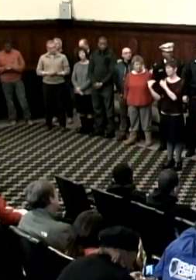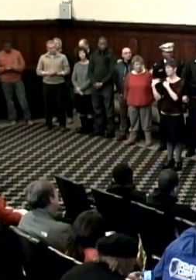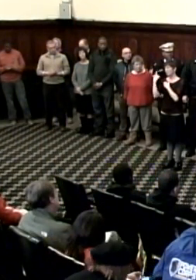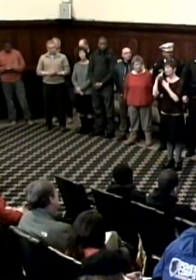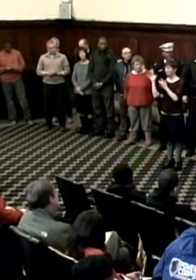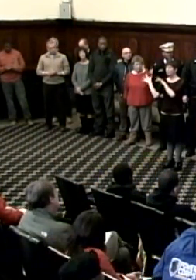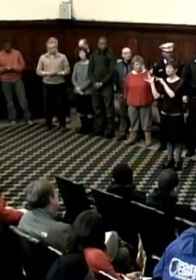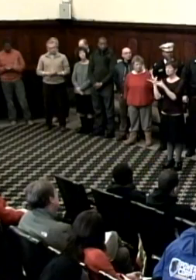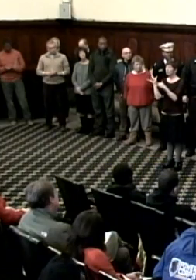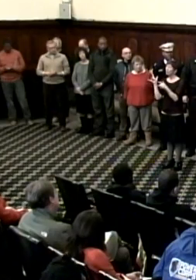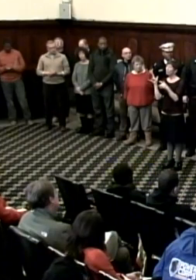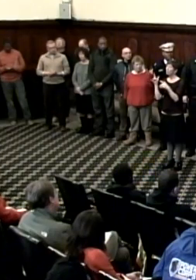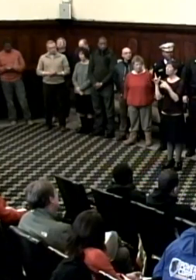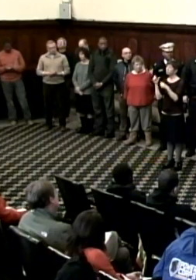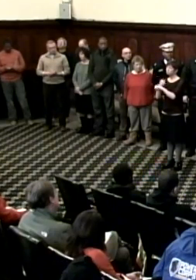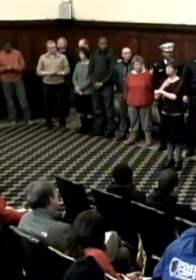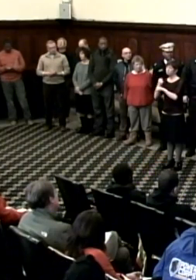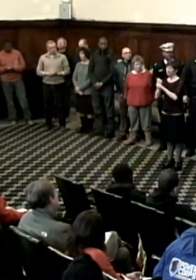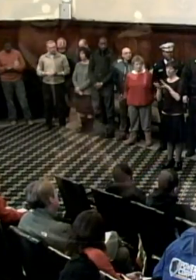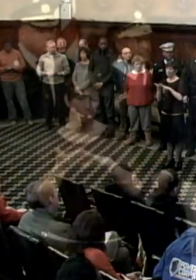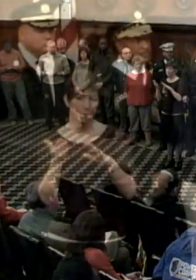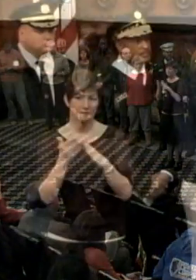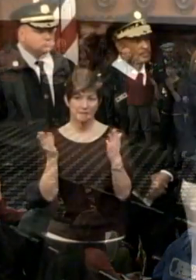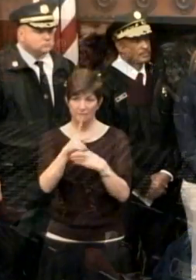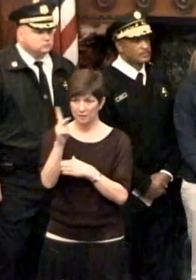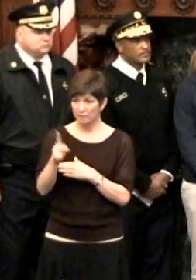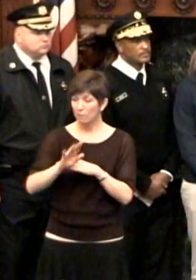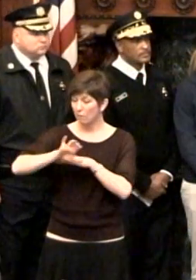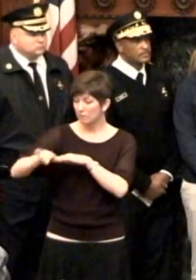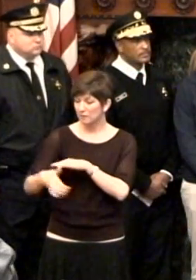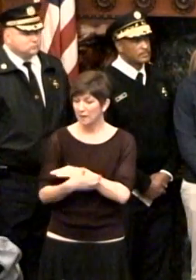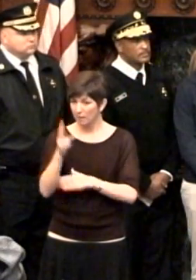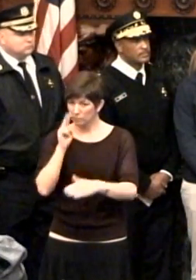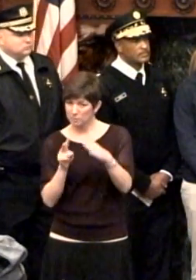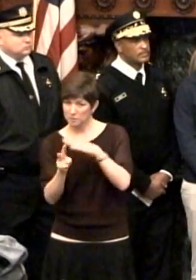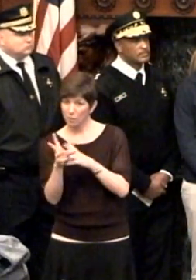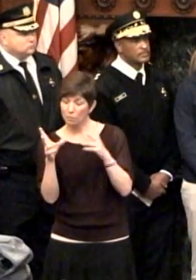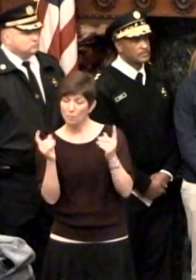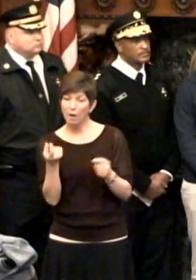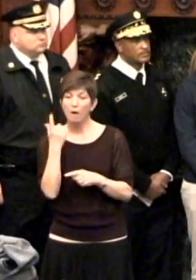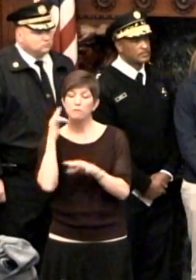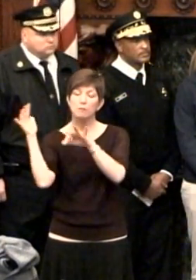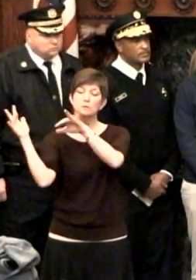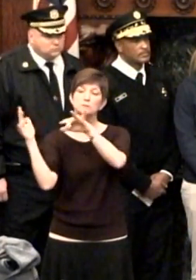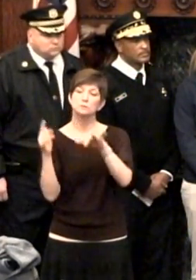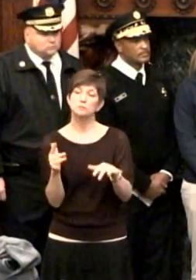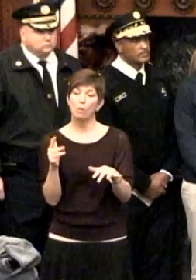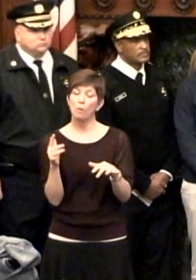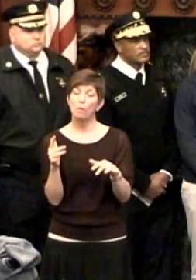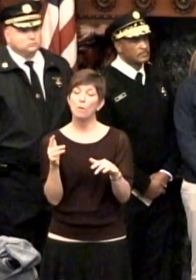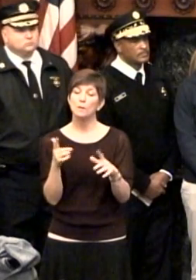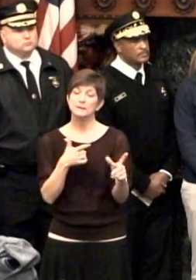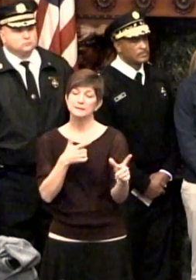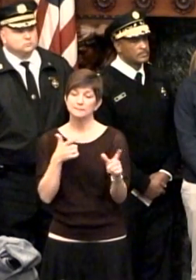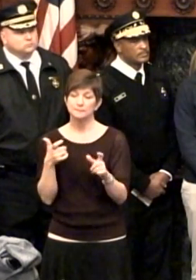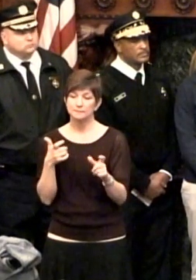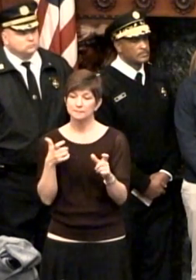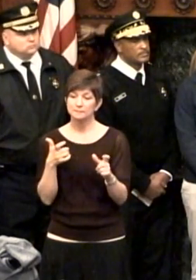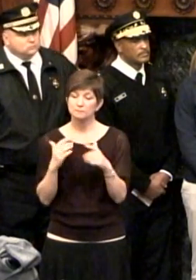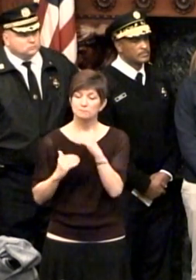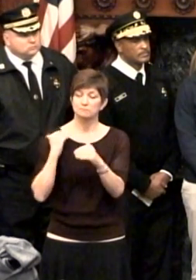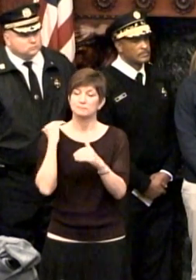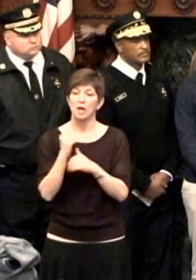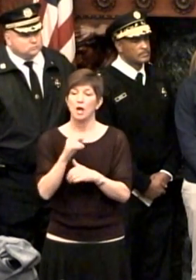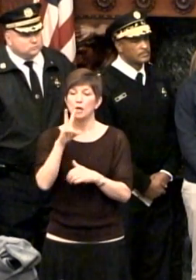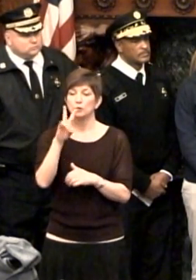operation in Philadelphia. Overnight tonight, the projections are for snowfall rates to exceed